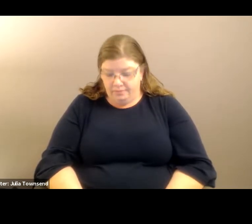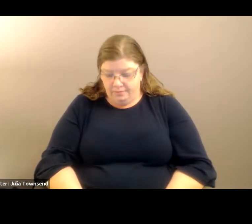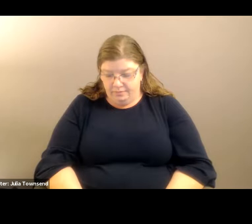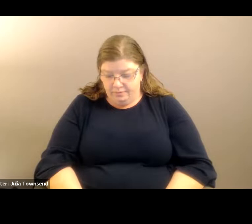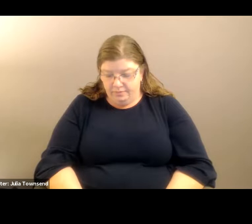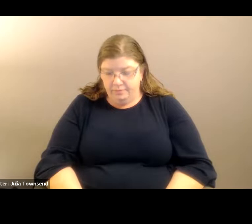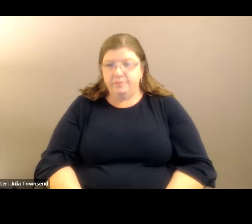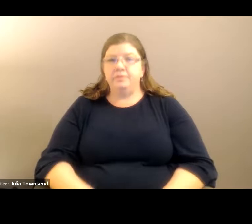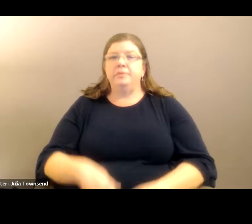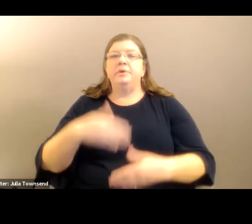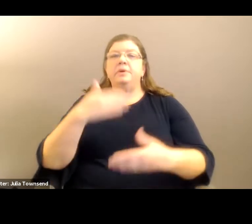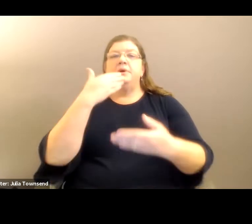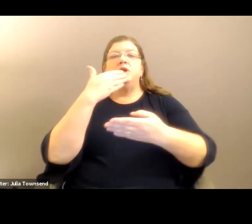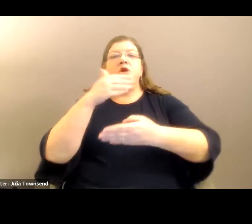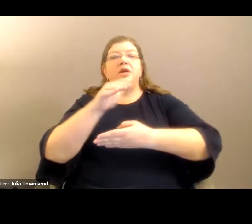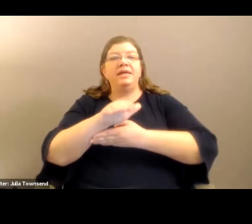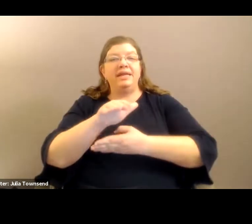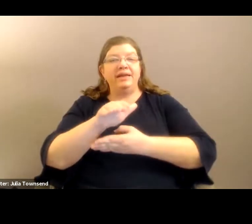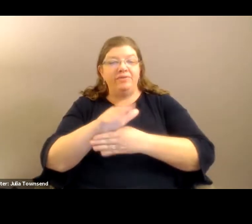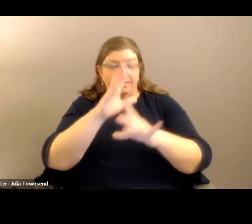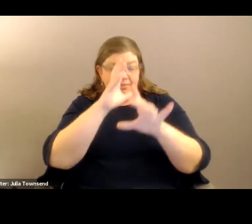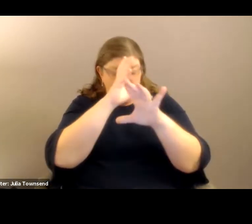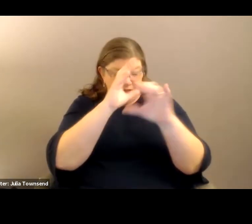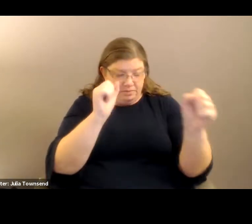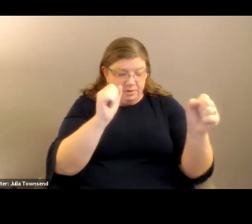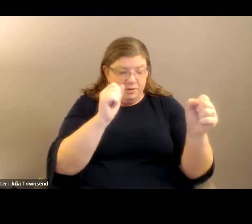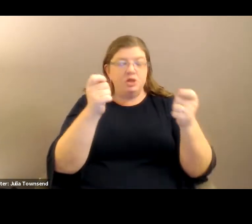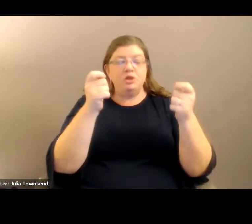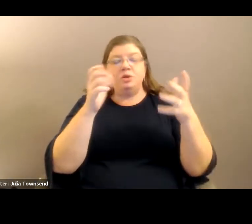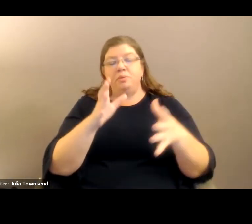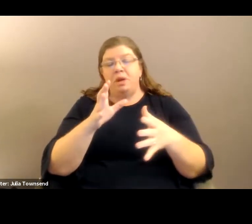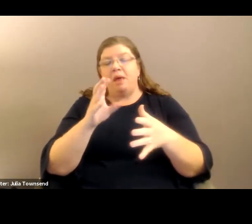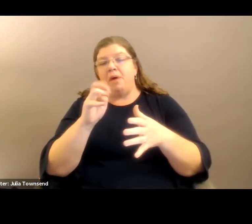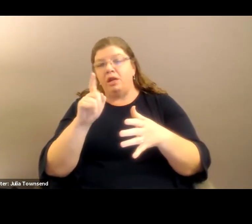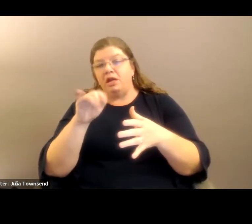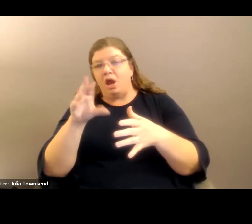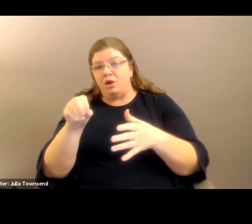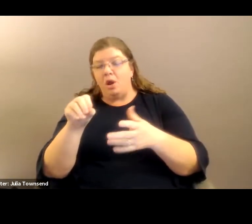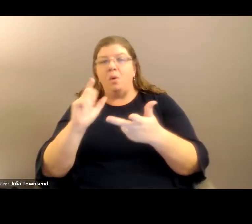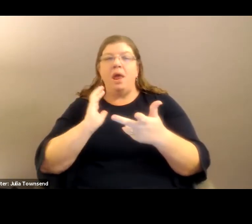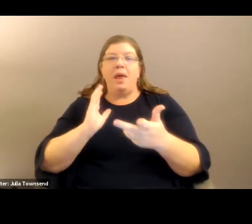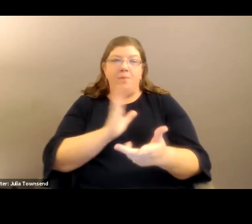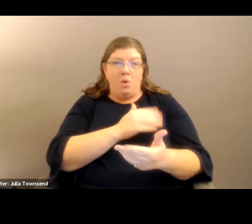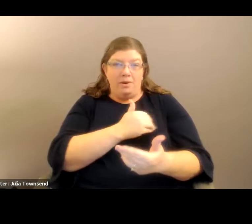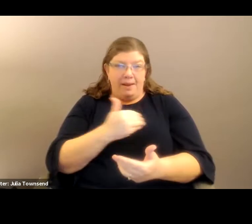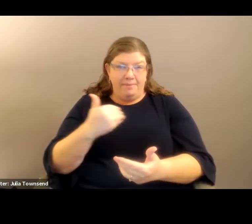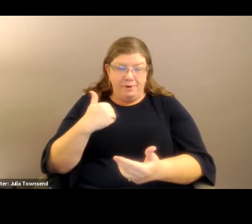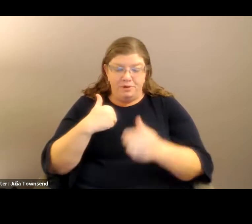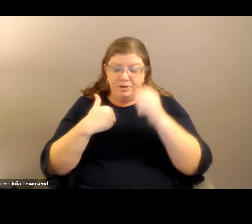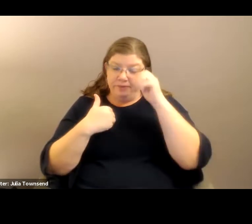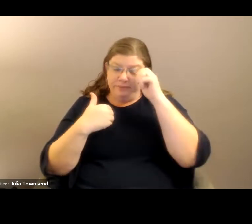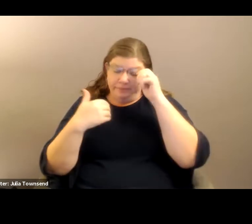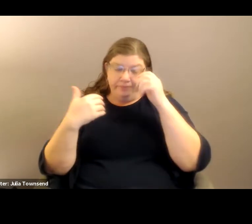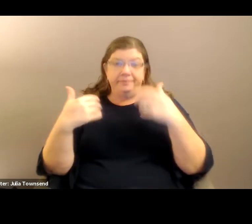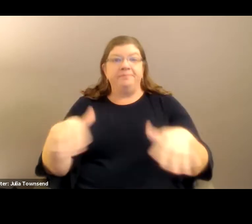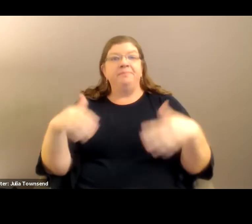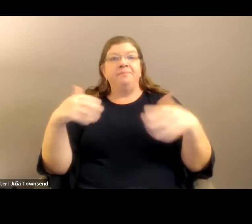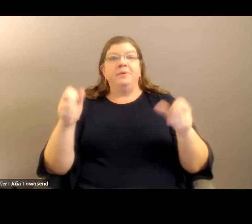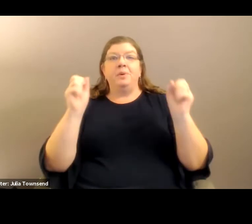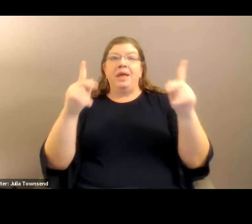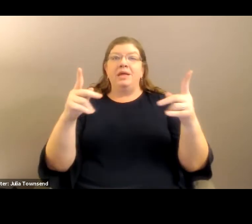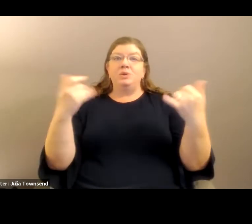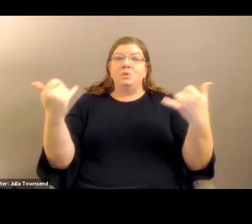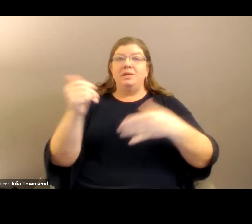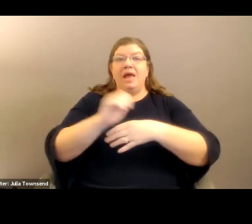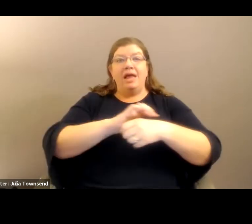Good evening, President Munoz, Superintendent Maldonado, and board members. All right, so tonight's